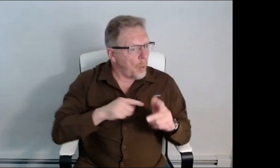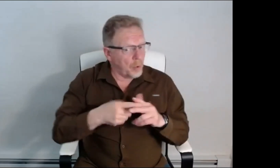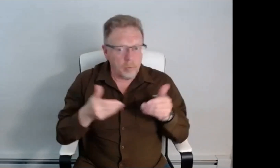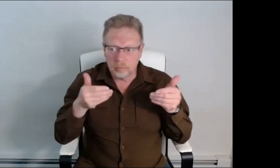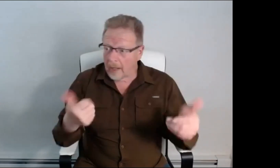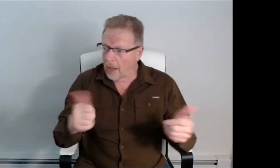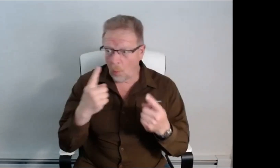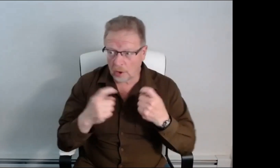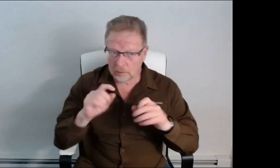going?